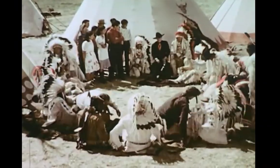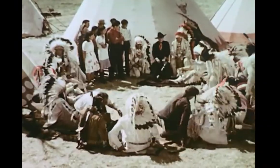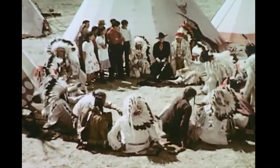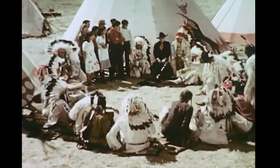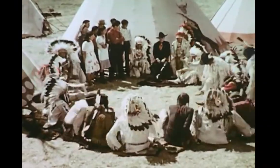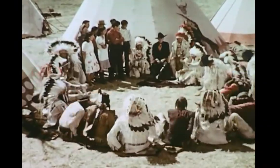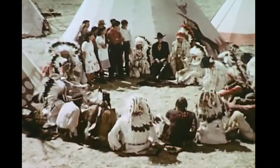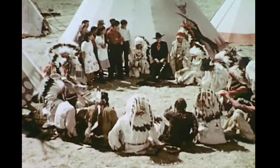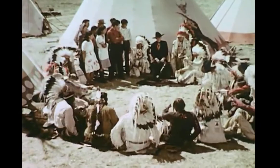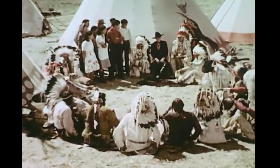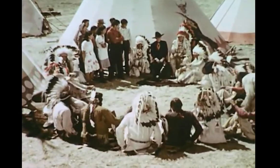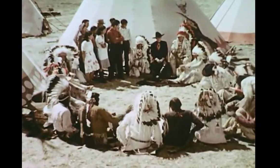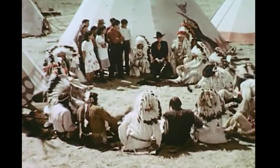Good. Broken.